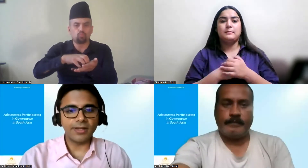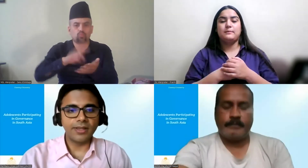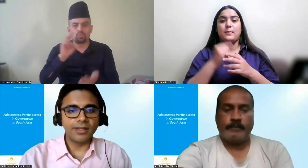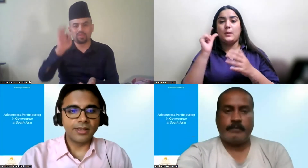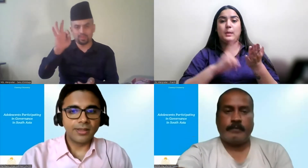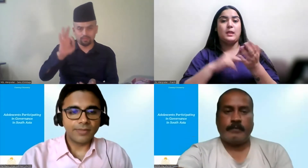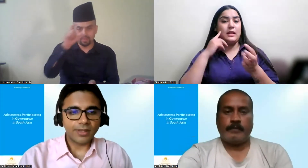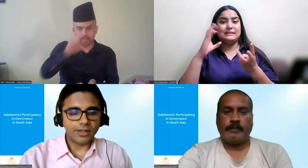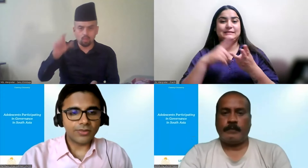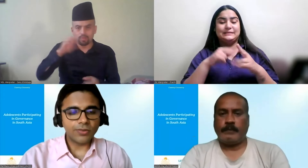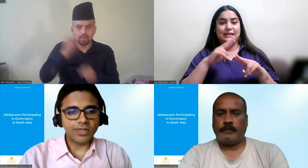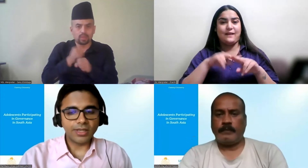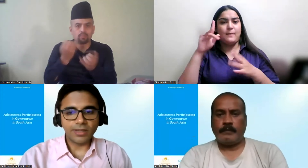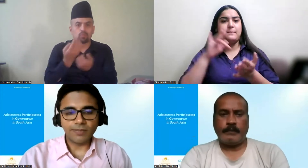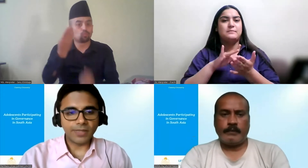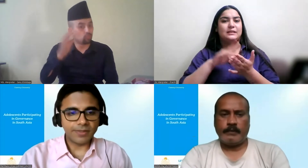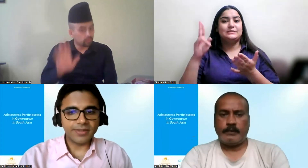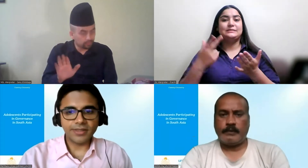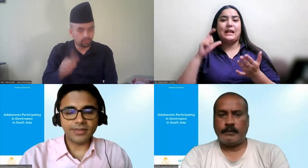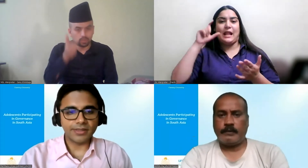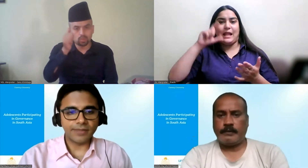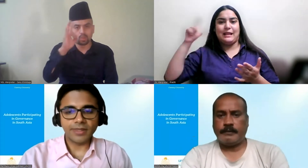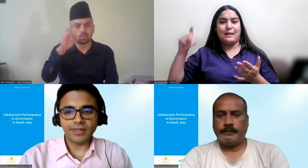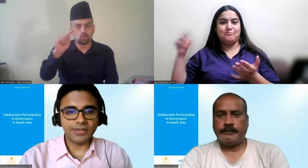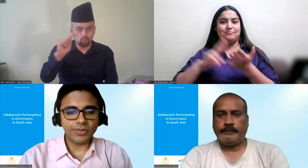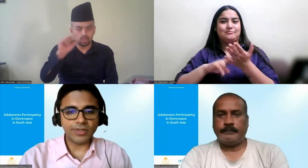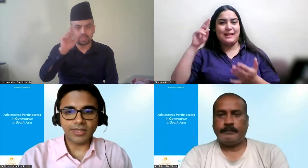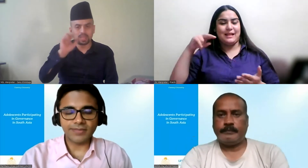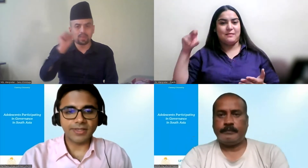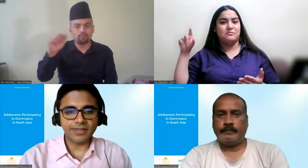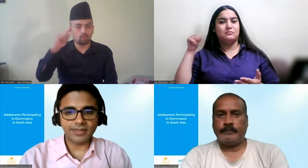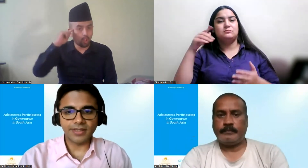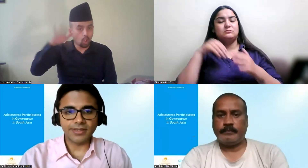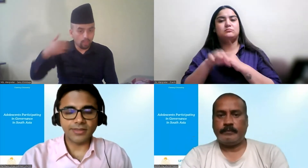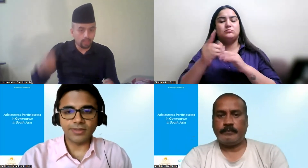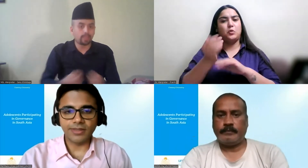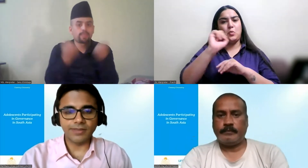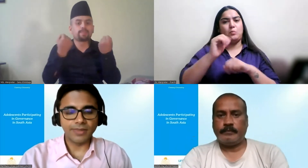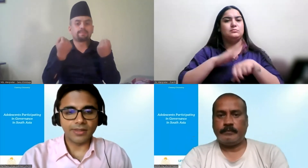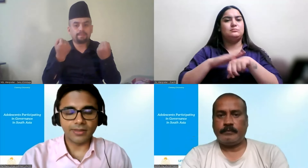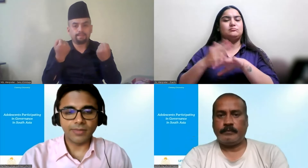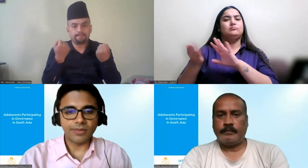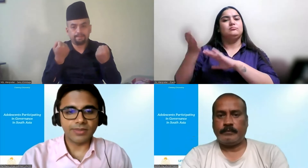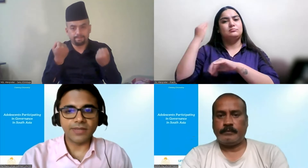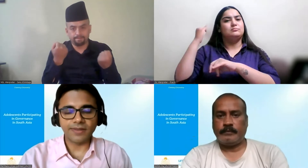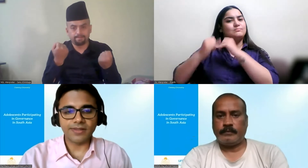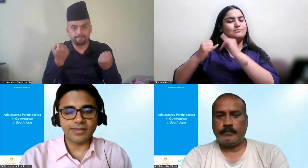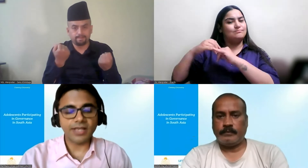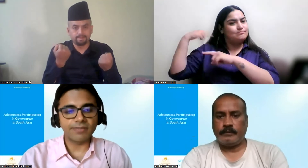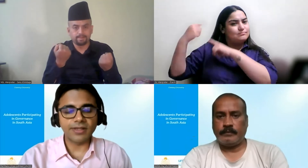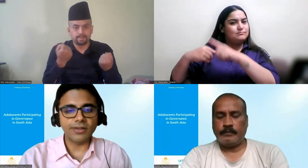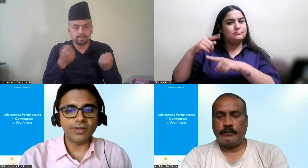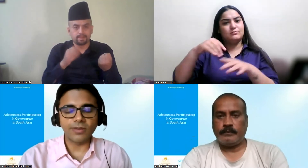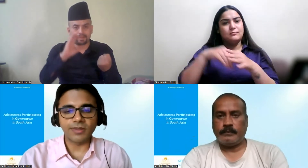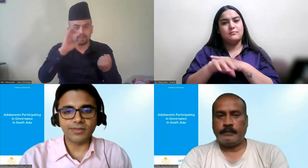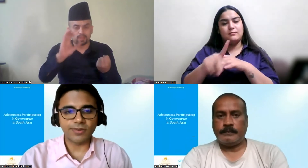Nepal. Ashok will present his historical experience engaging with CFLG, Child